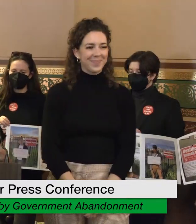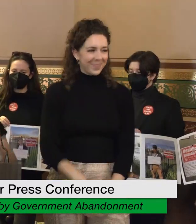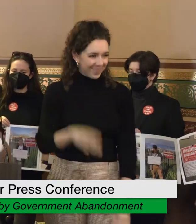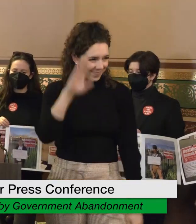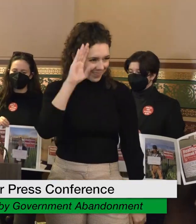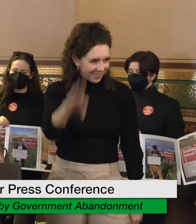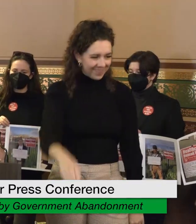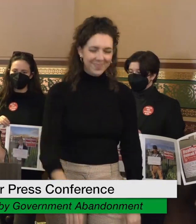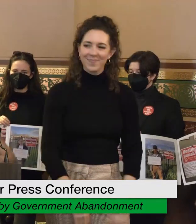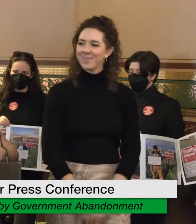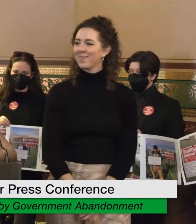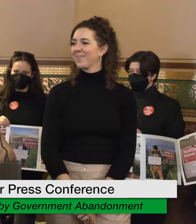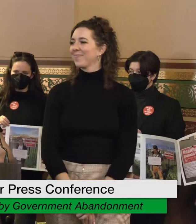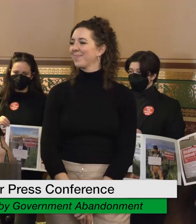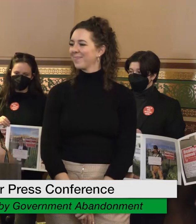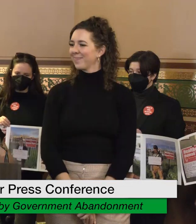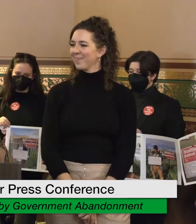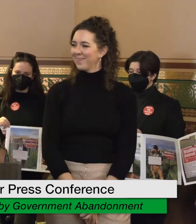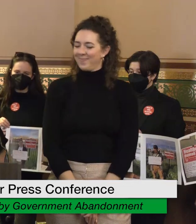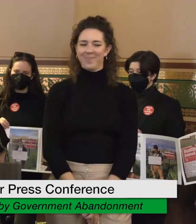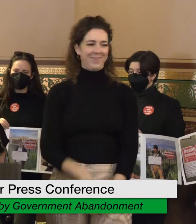Hi.